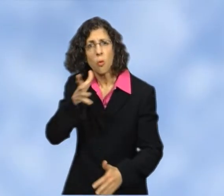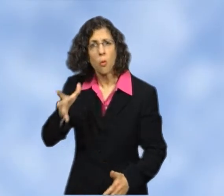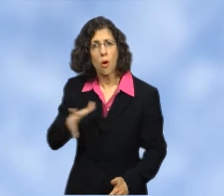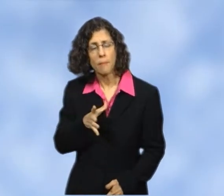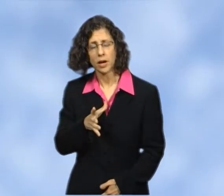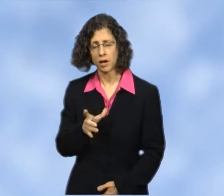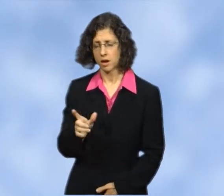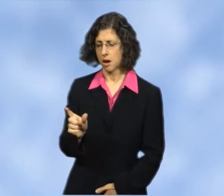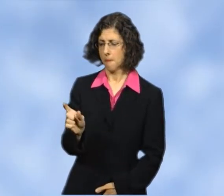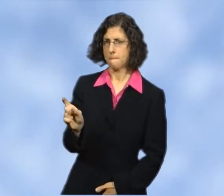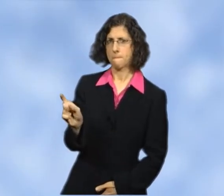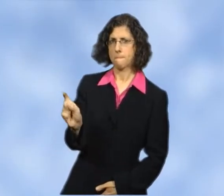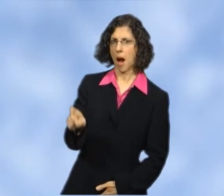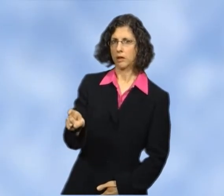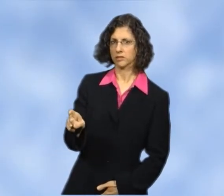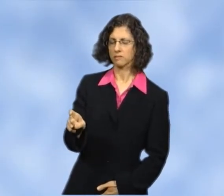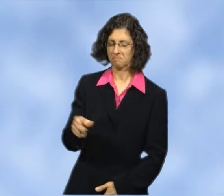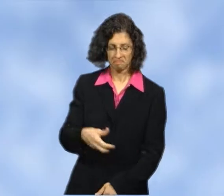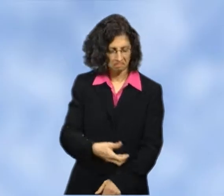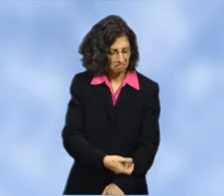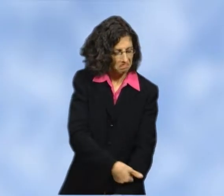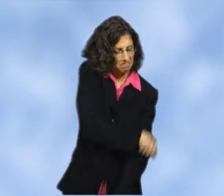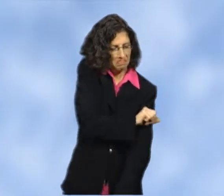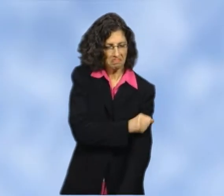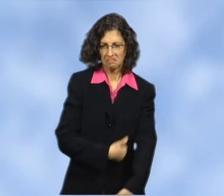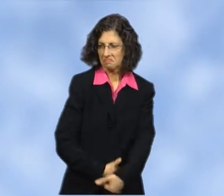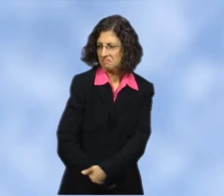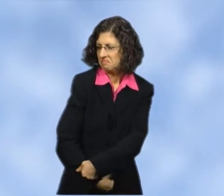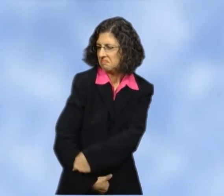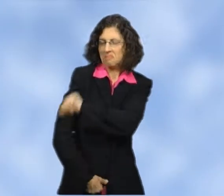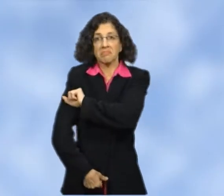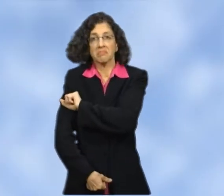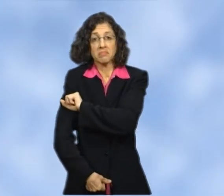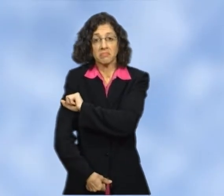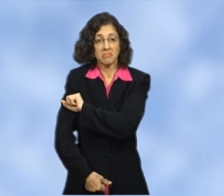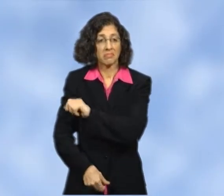Each woman needs to take action.